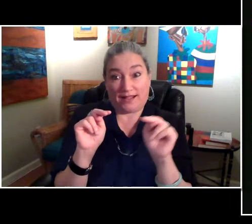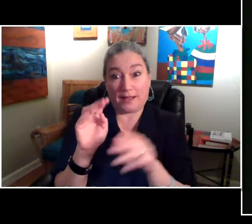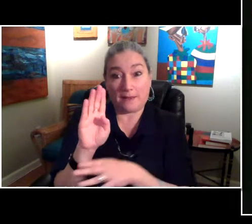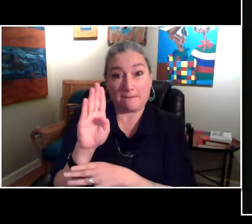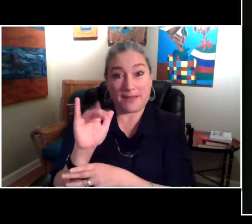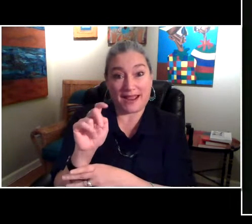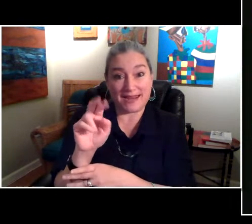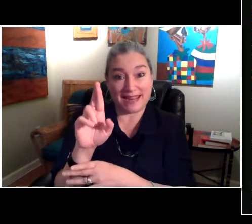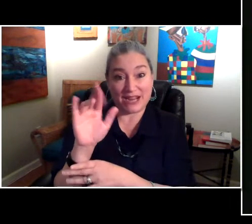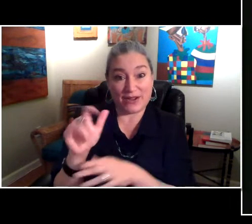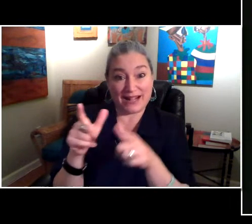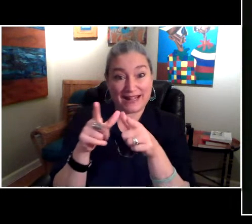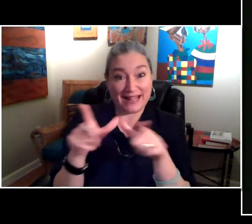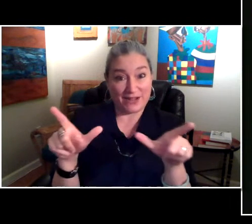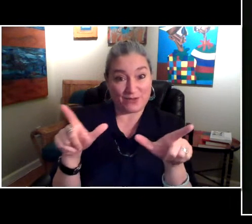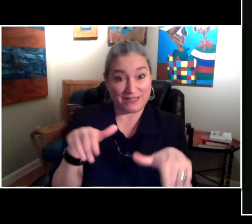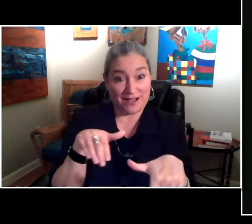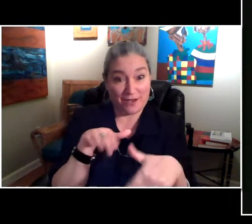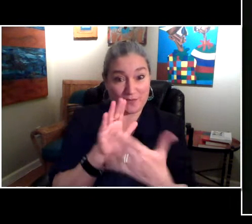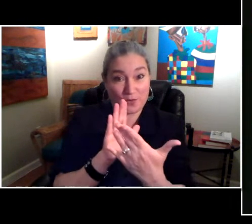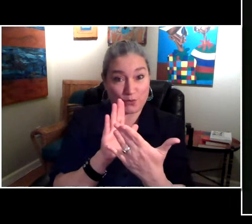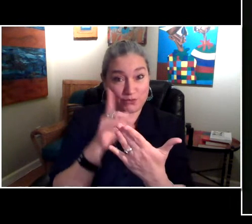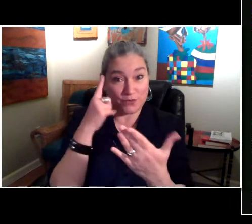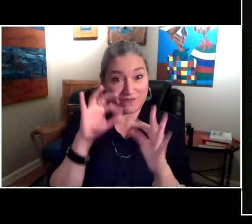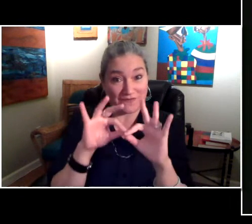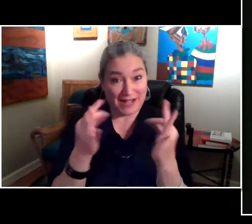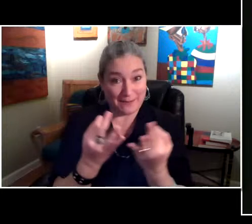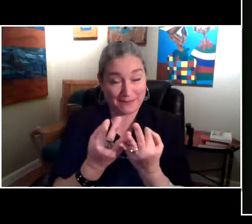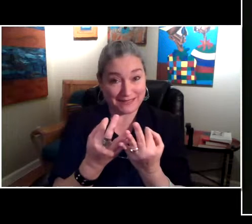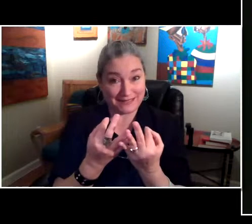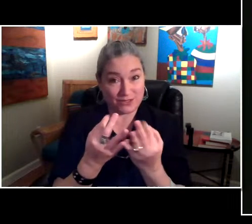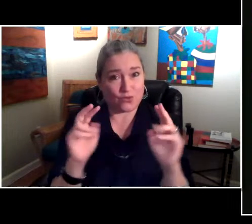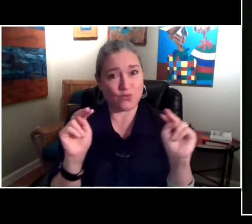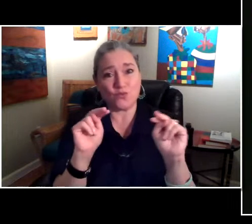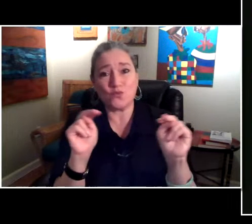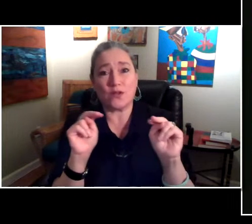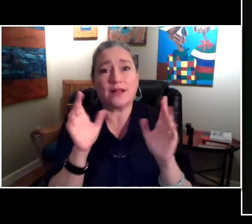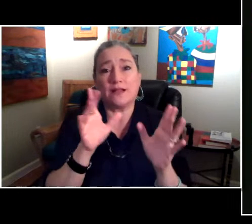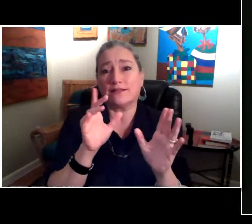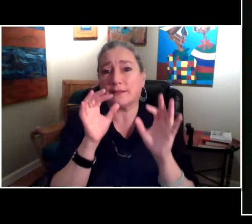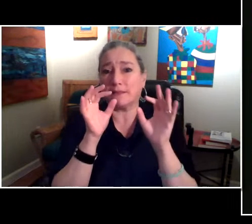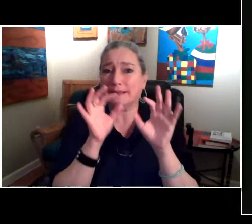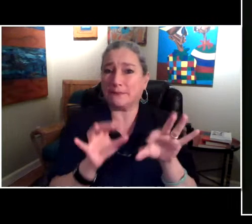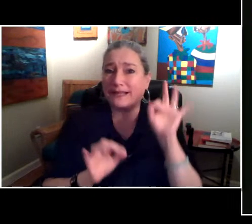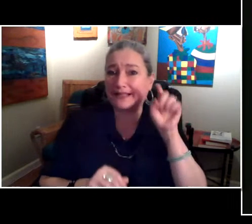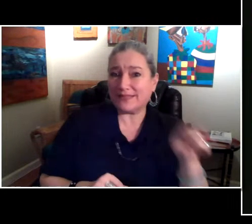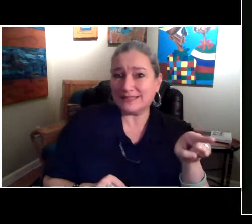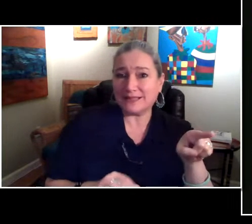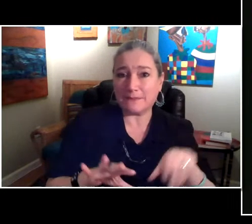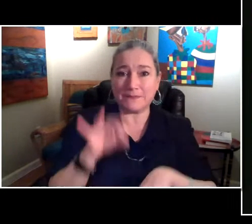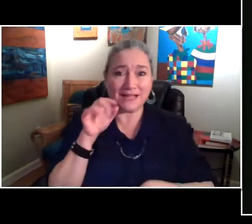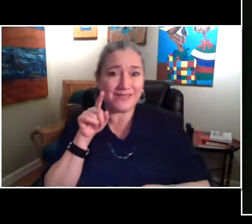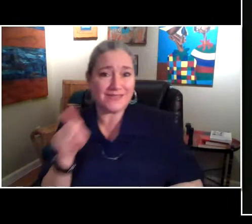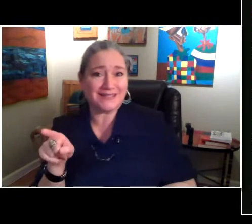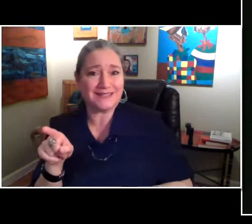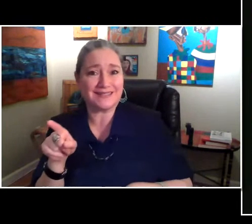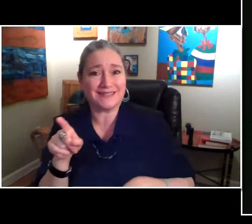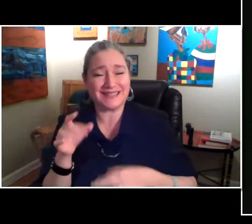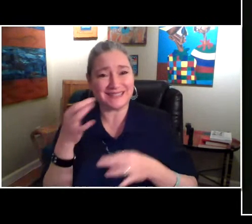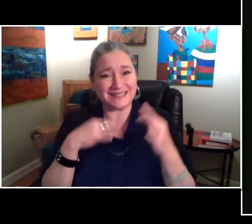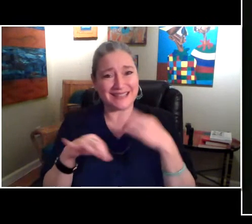professionals' expertise. This concept of a neutral binary language approach for families,